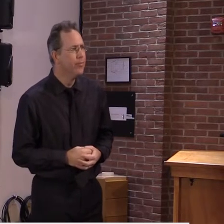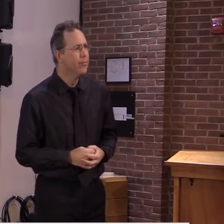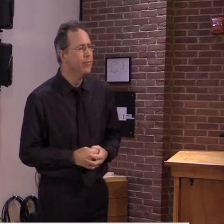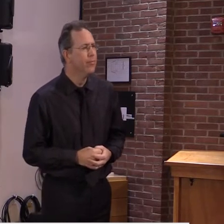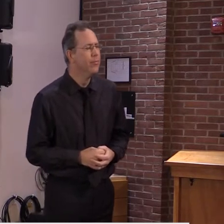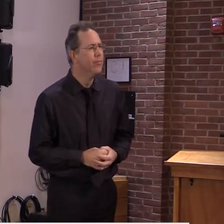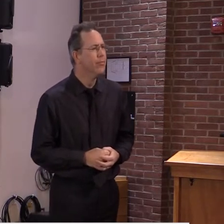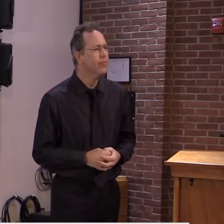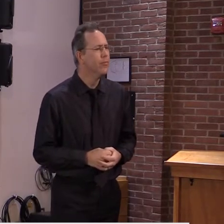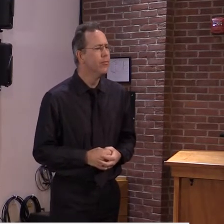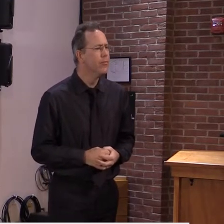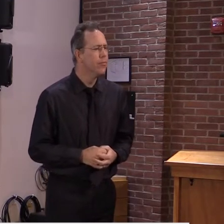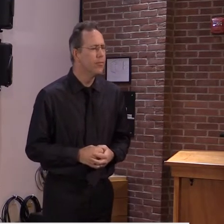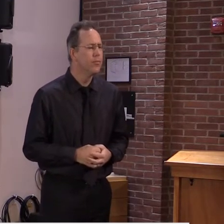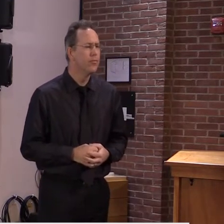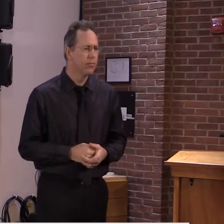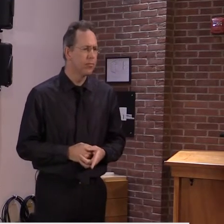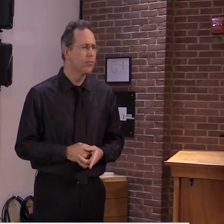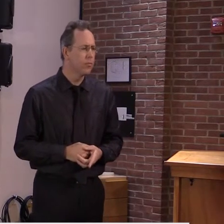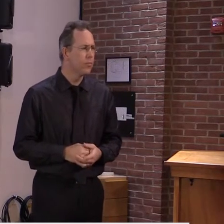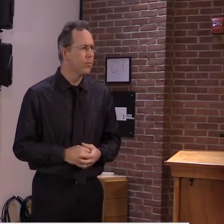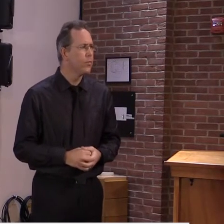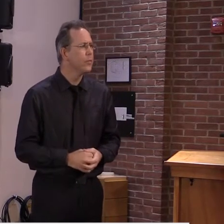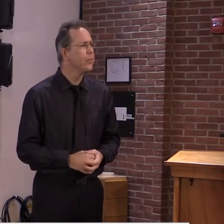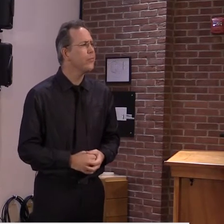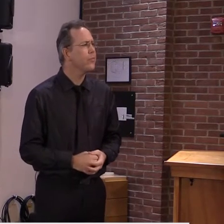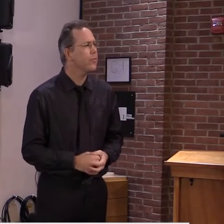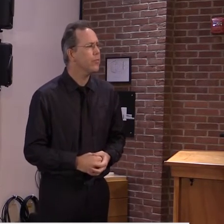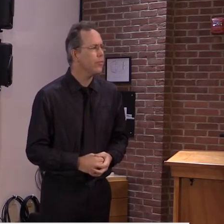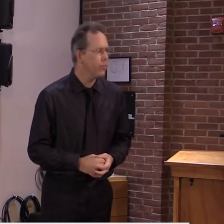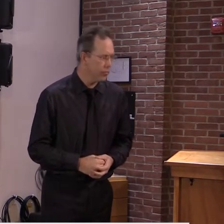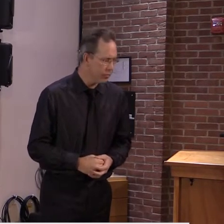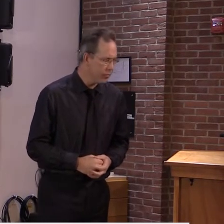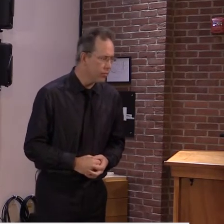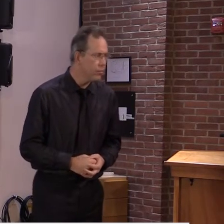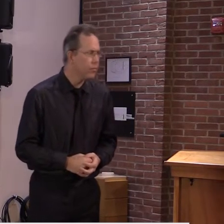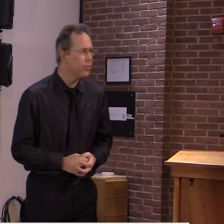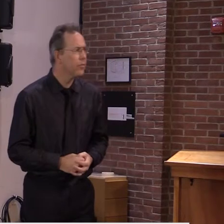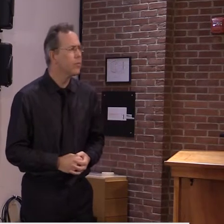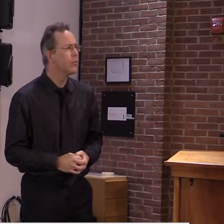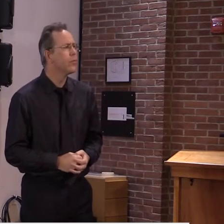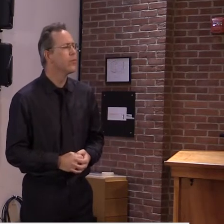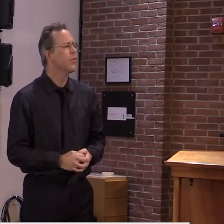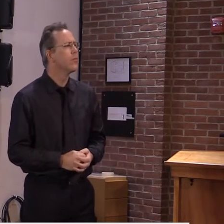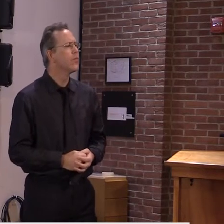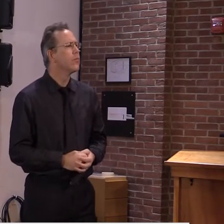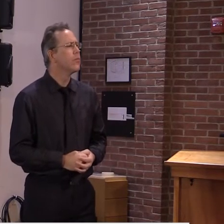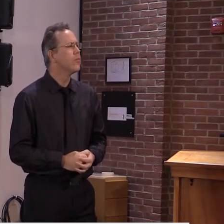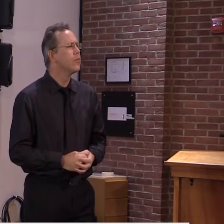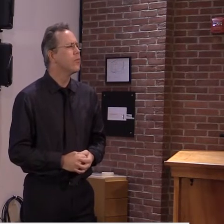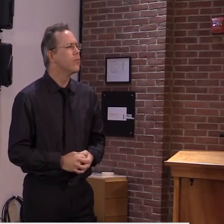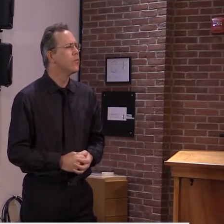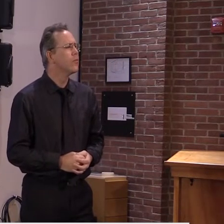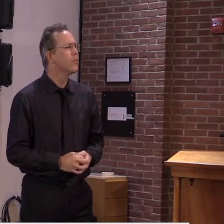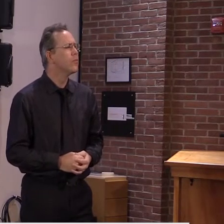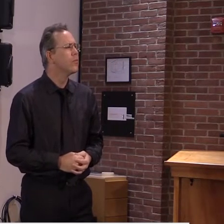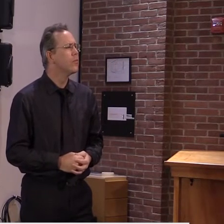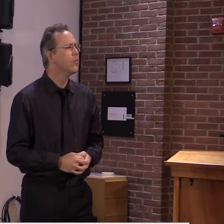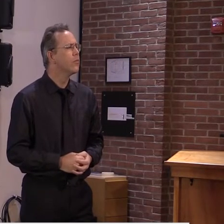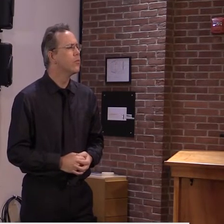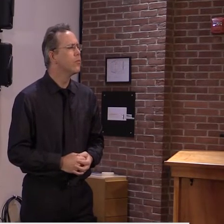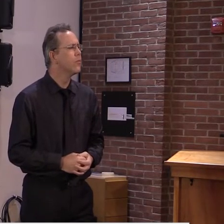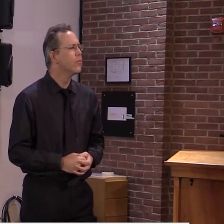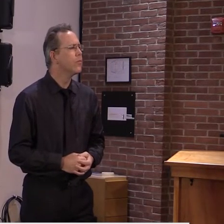Hi. Thanks for bringing me back around. This week, the Agency of Education issued a memo rescinding their